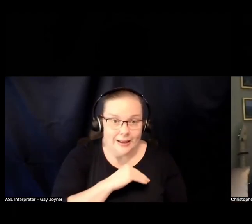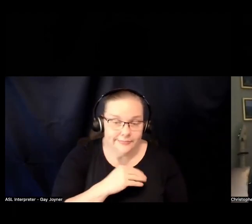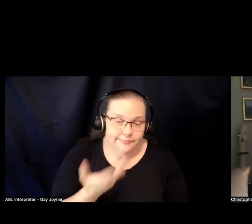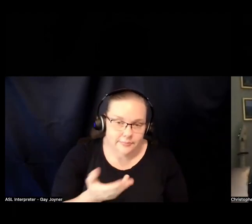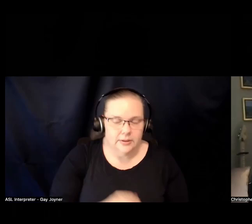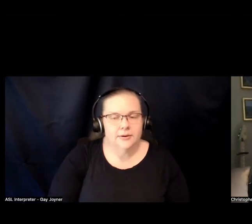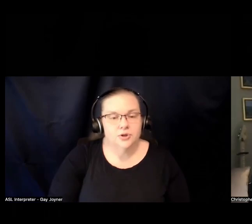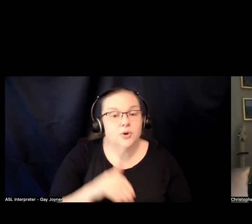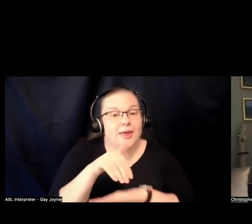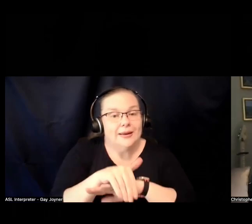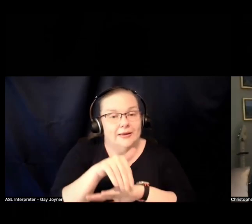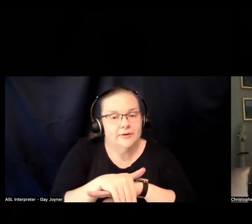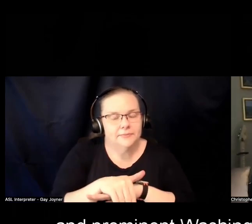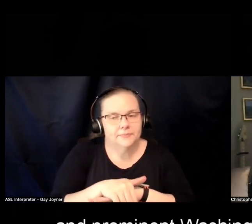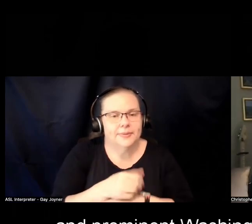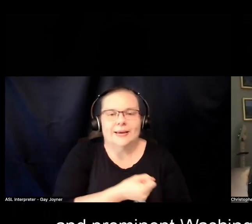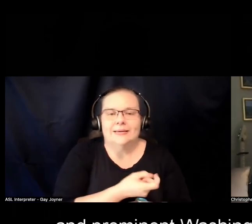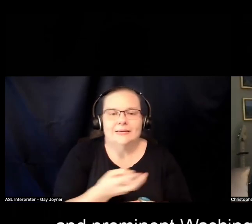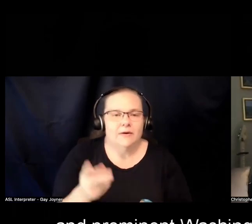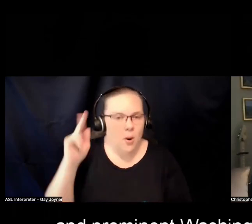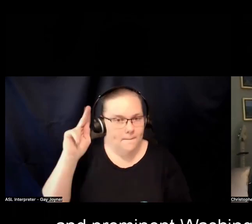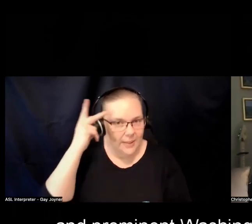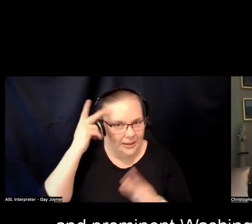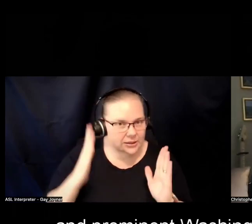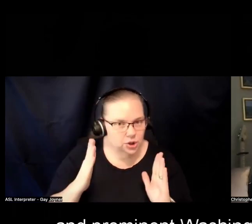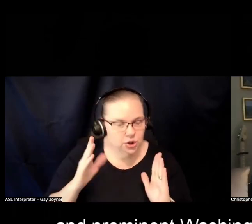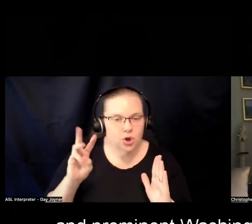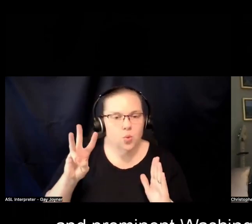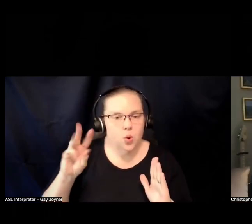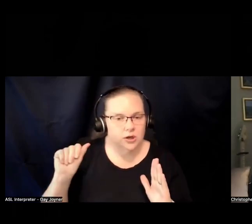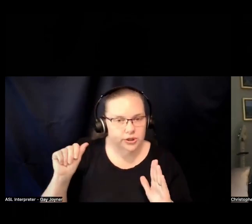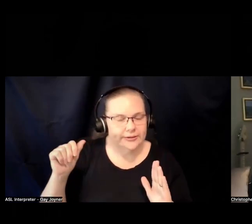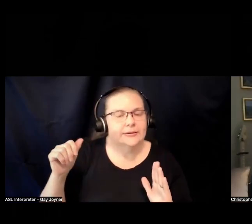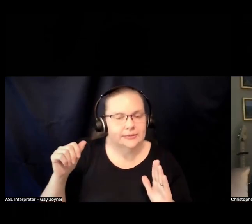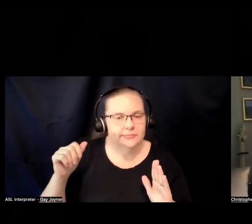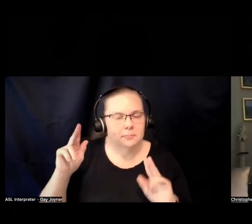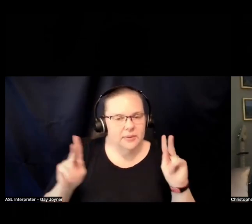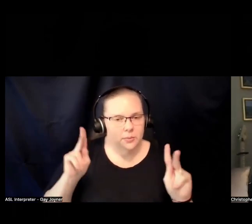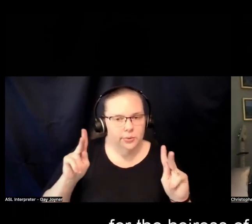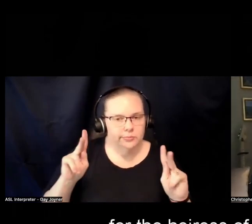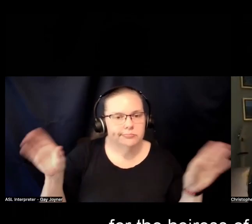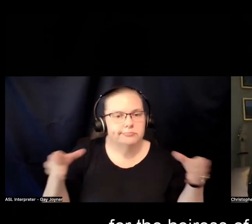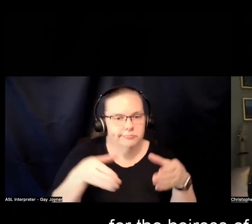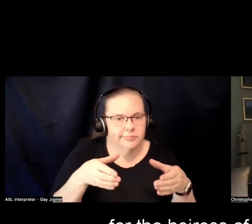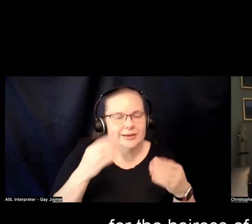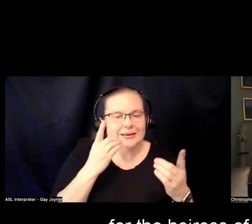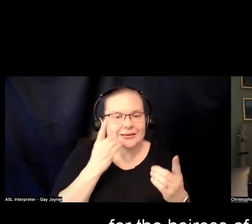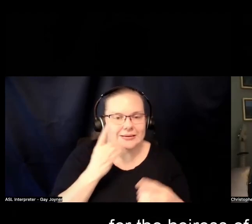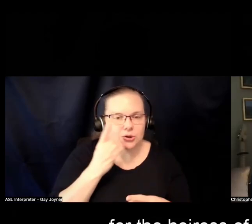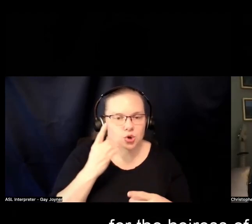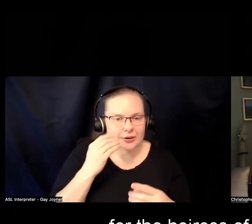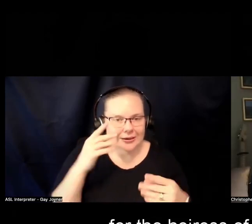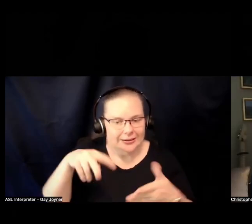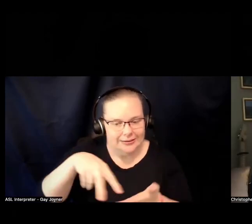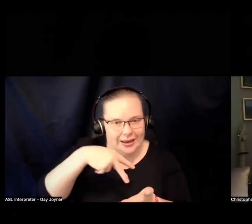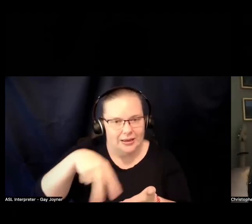That evening, a number of politicians and prominent Washingtonians attended a dinner dance at the Sulgrave Club for the heiress of a prominent